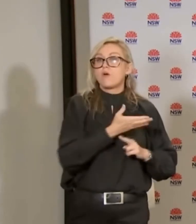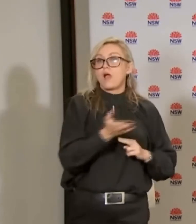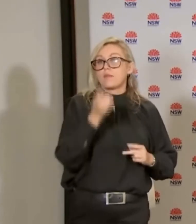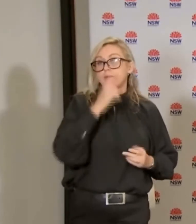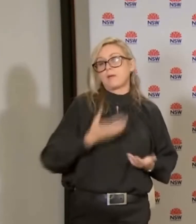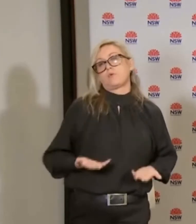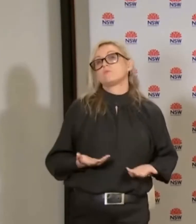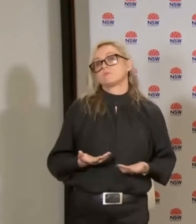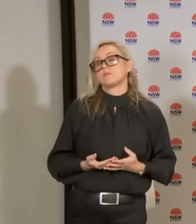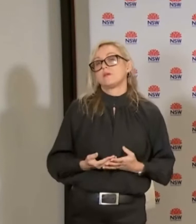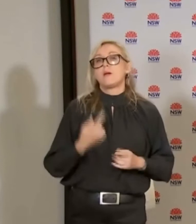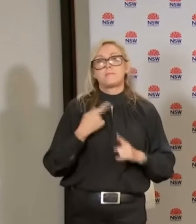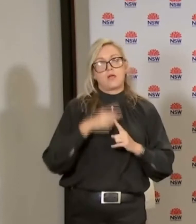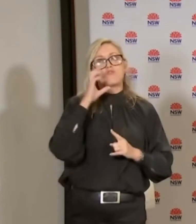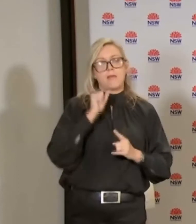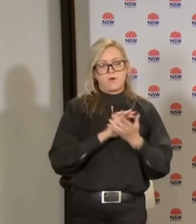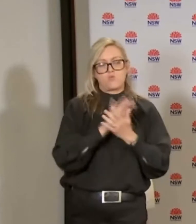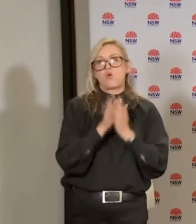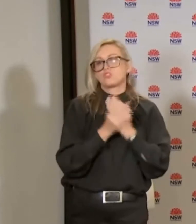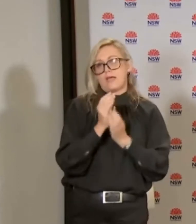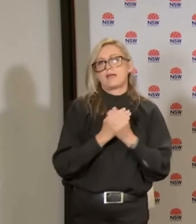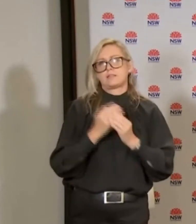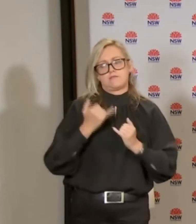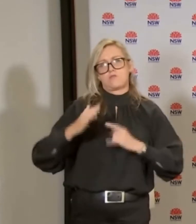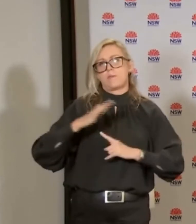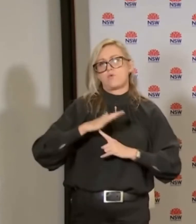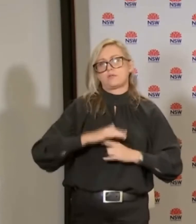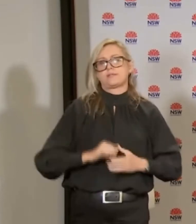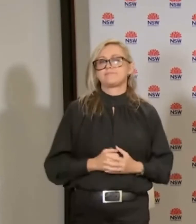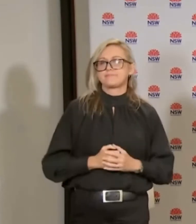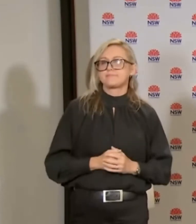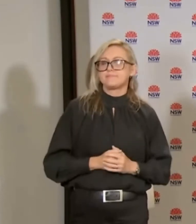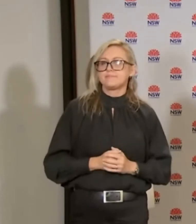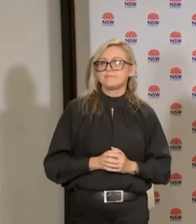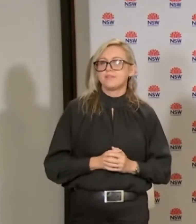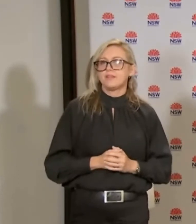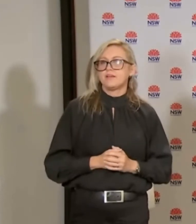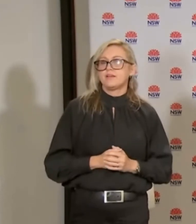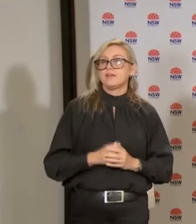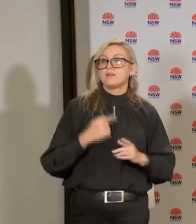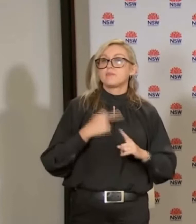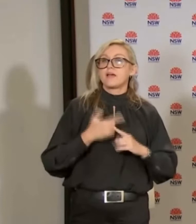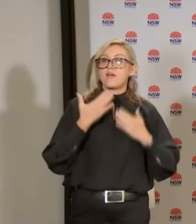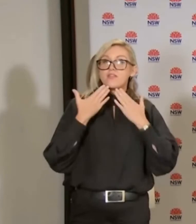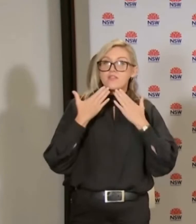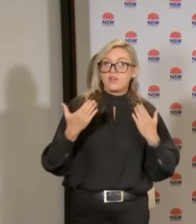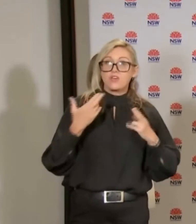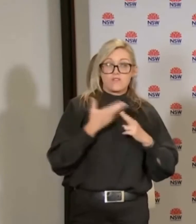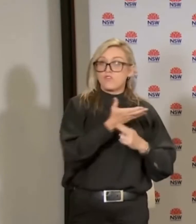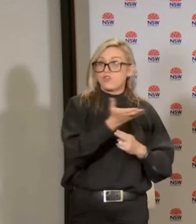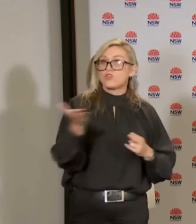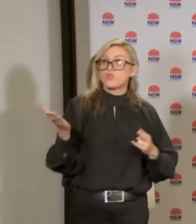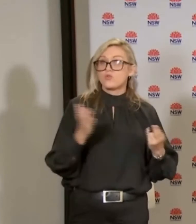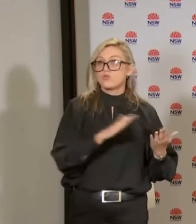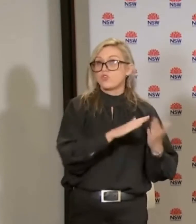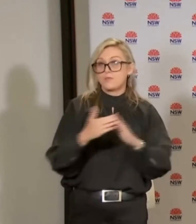hygiene messages. And on that final note, I want to say thank you to the broader community. Most people are still